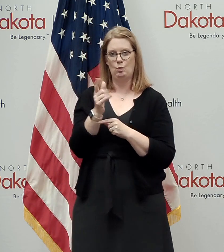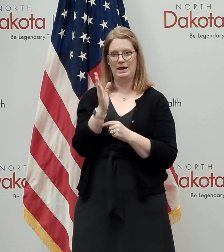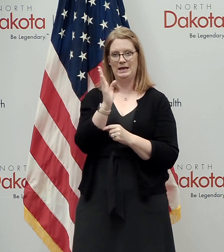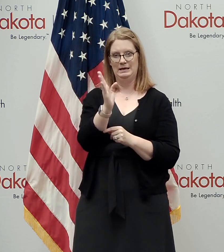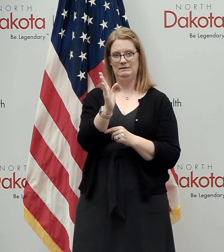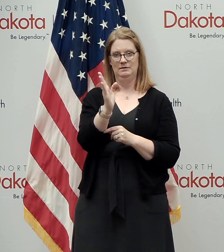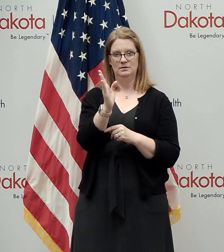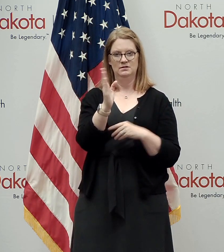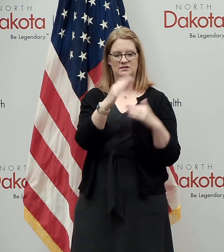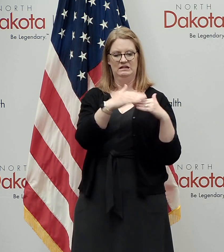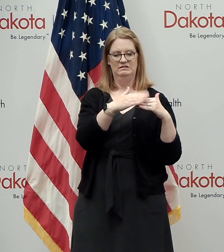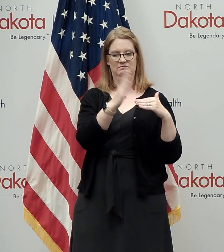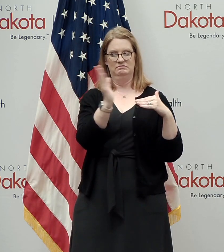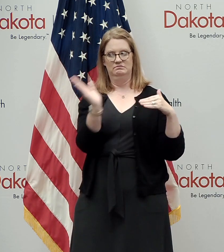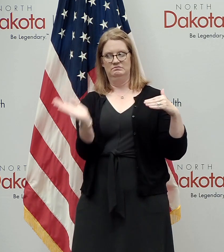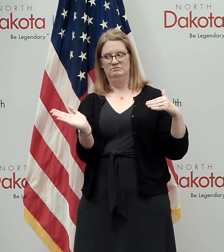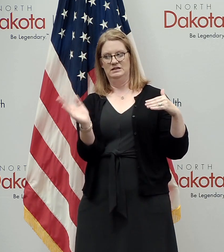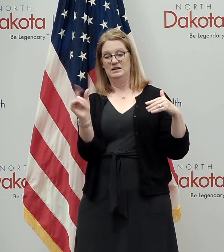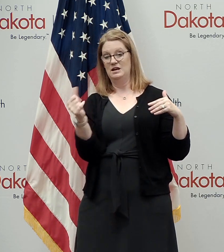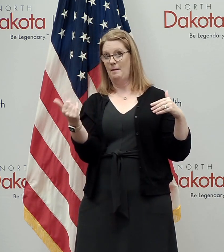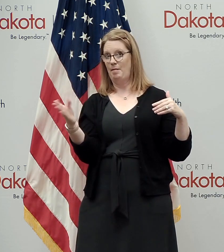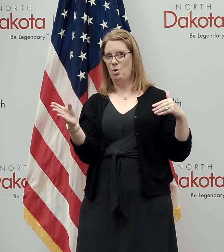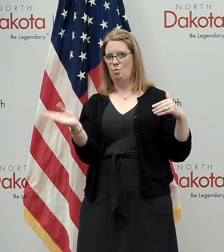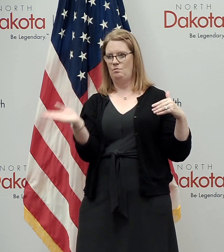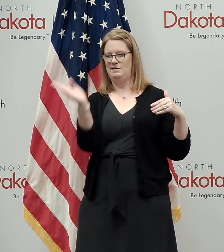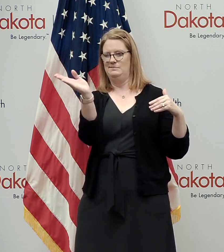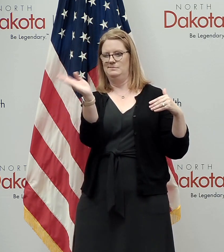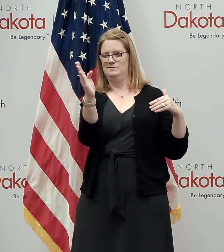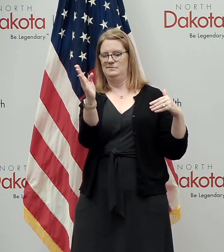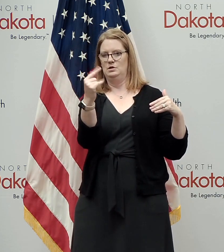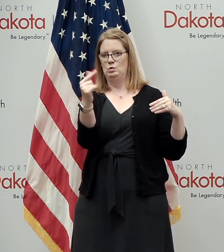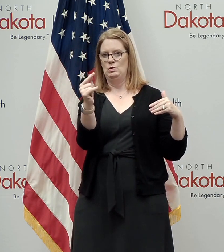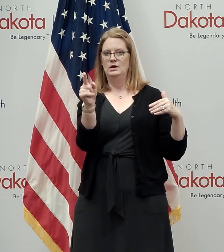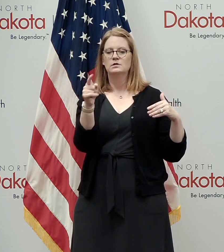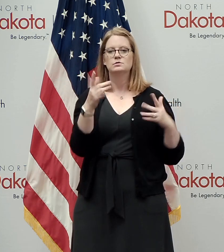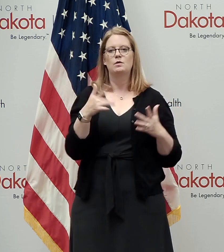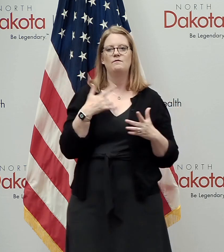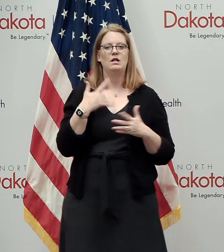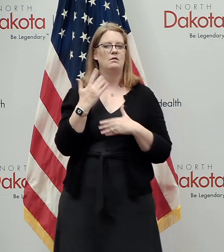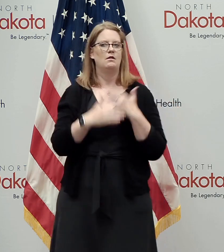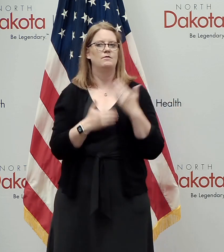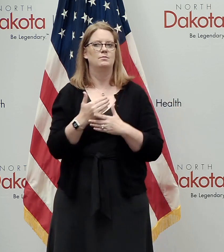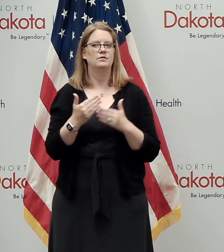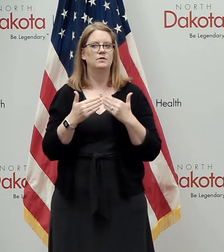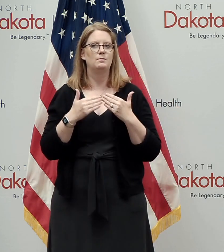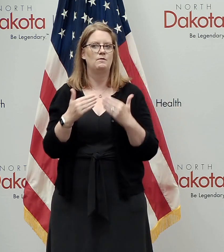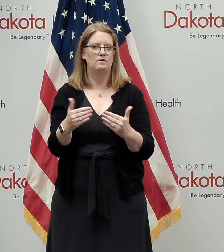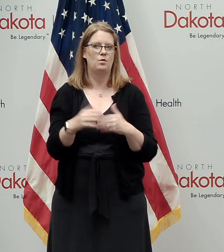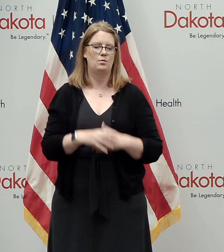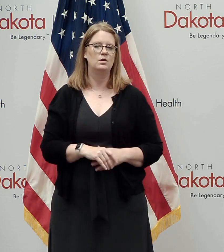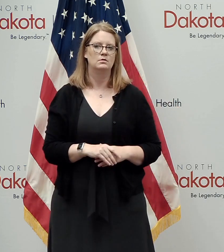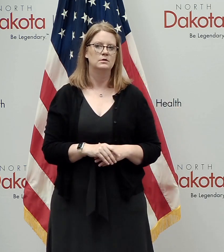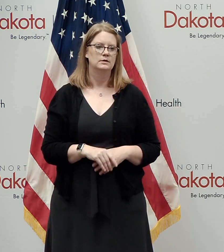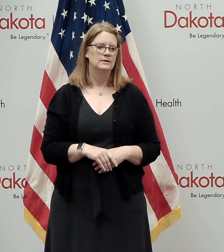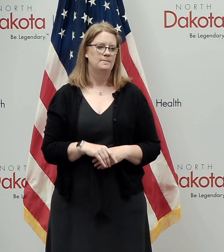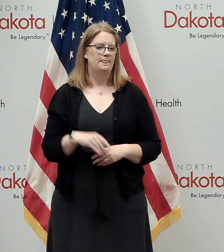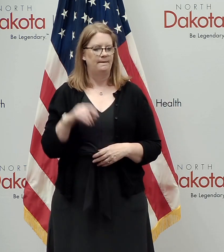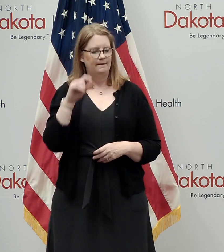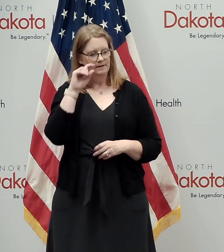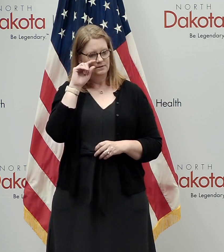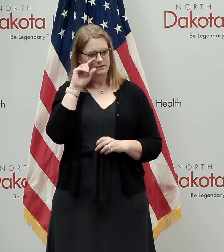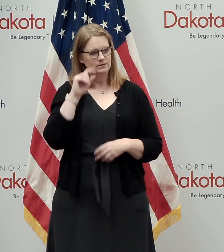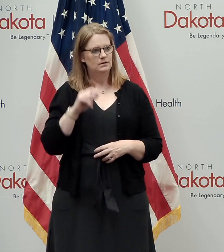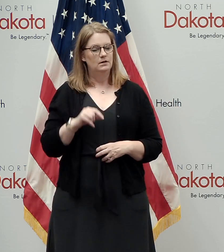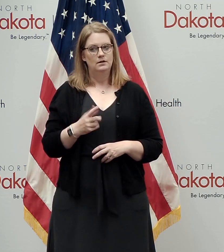status. All those things are good indicators for us as a state, and so it gives us confidence to keep moving forward. So until there's